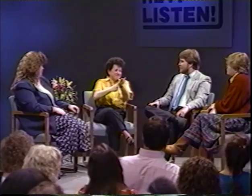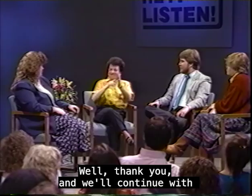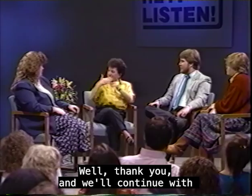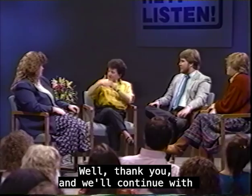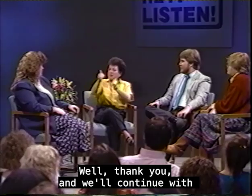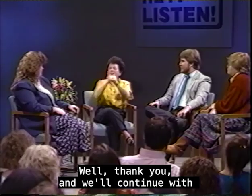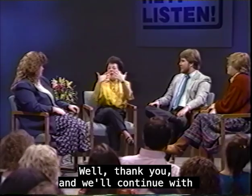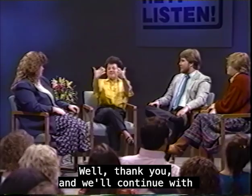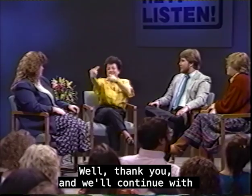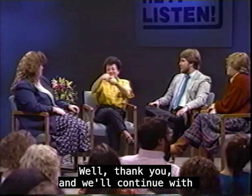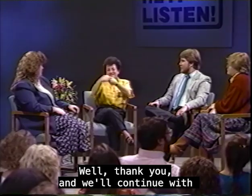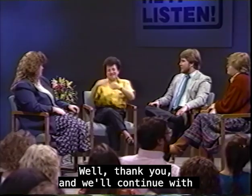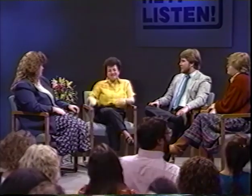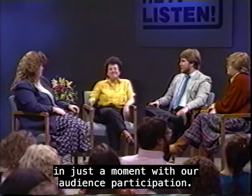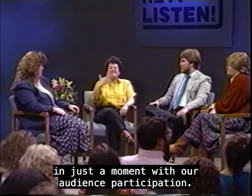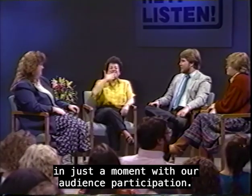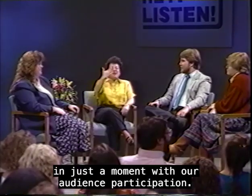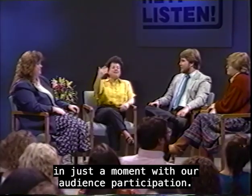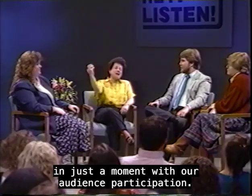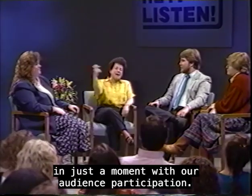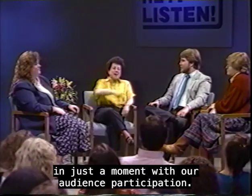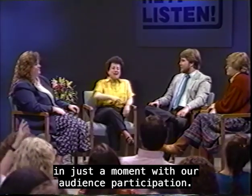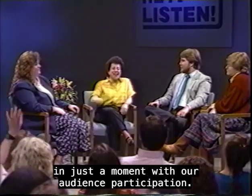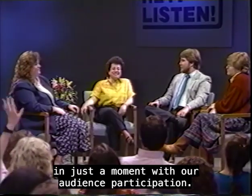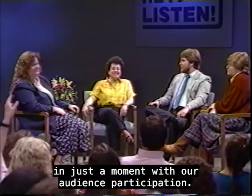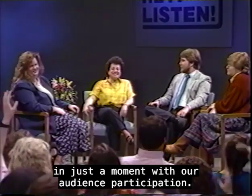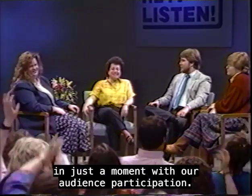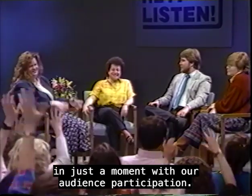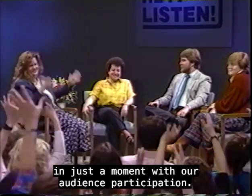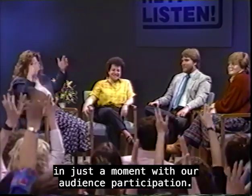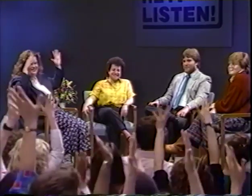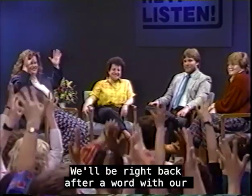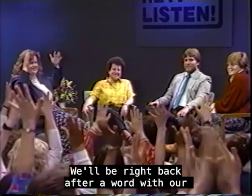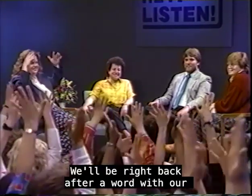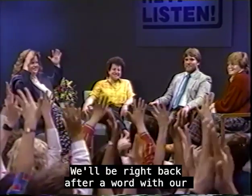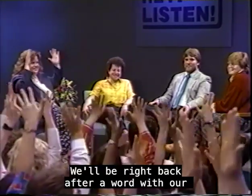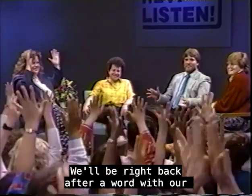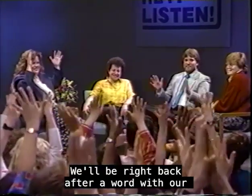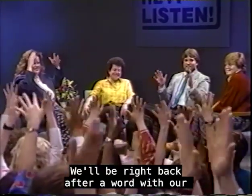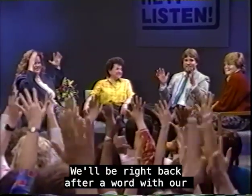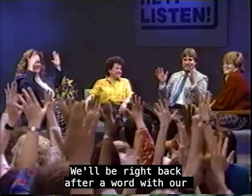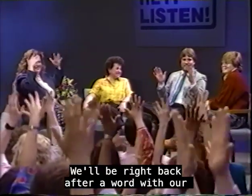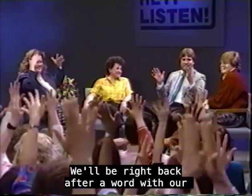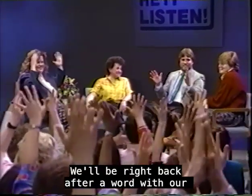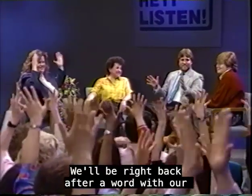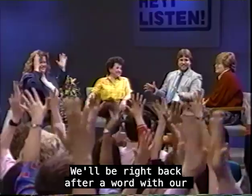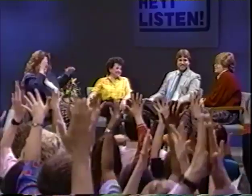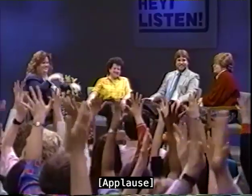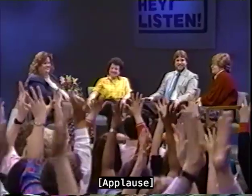Well, thank you, and we'll continue with this in just a moment with our audience participation. We'll be right back after a word with our sponsor.